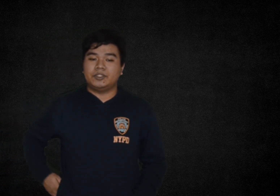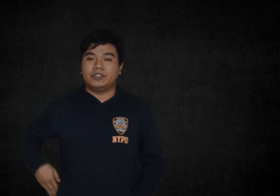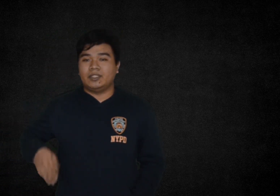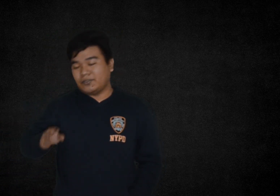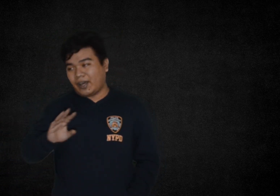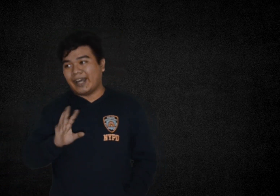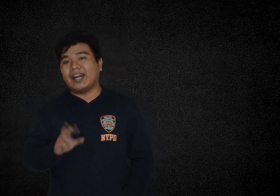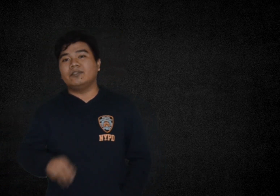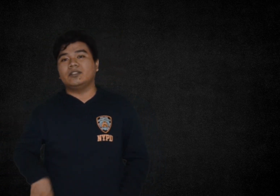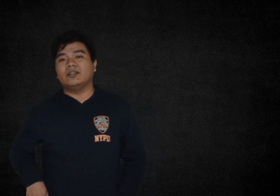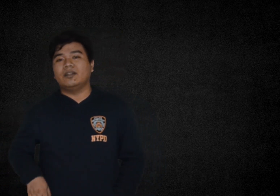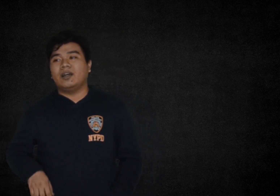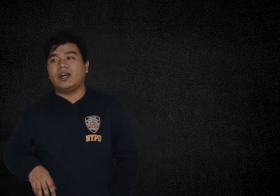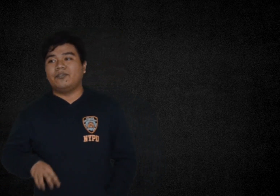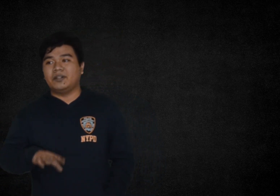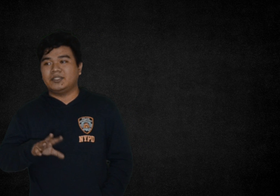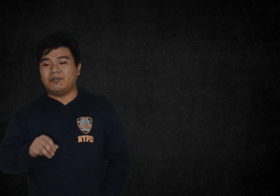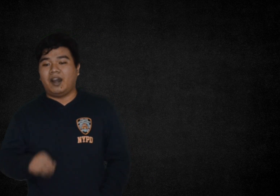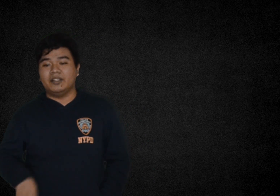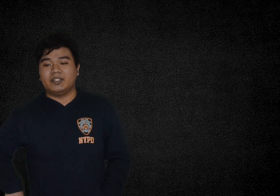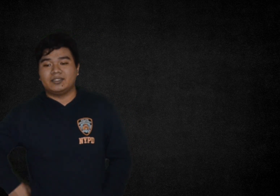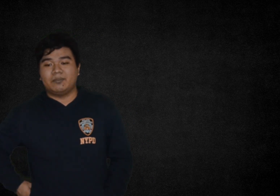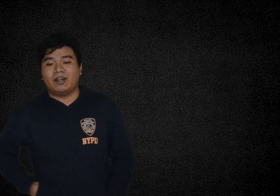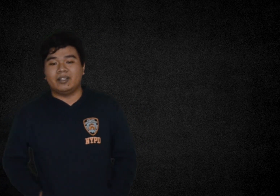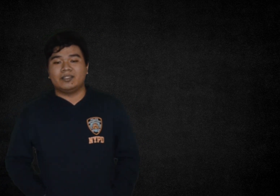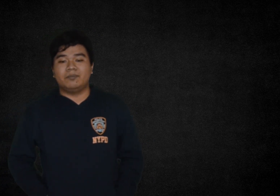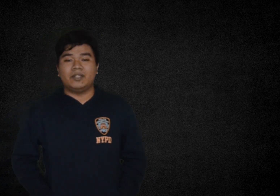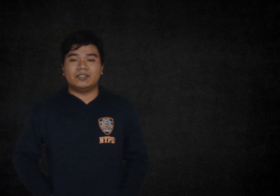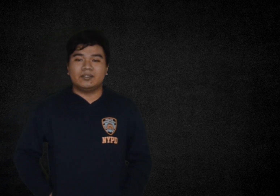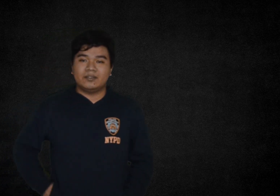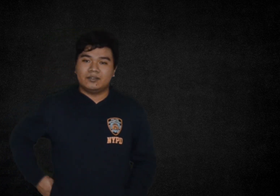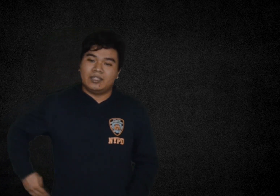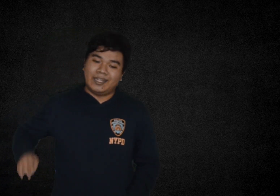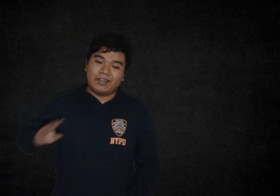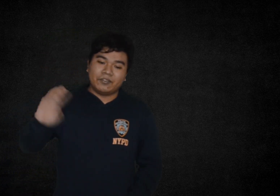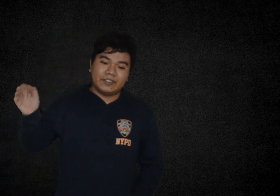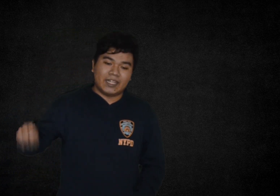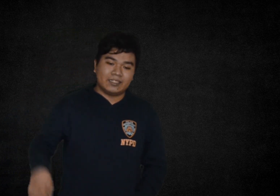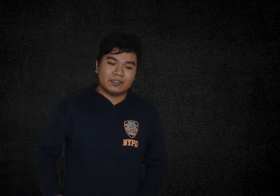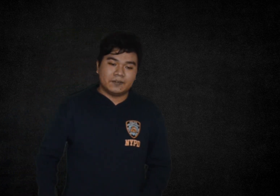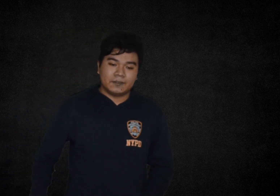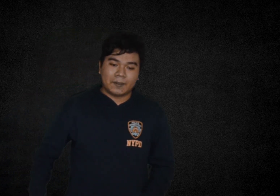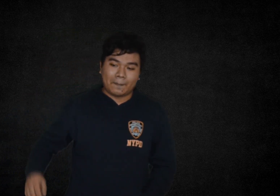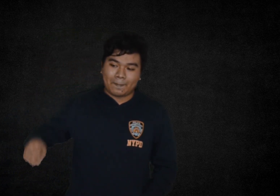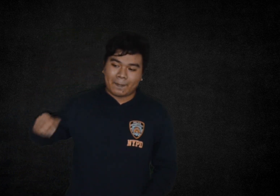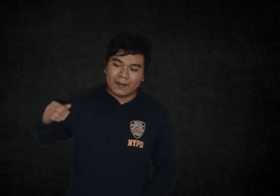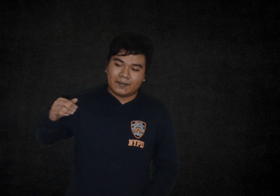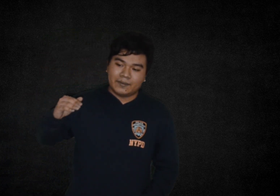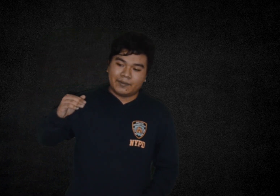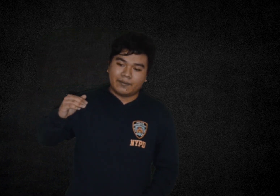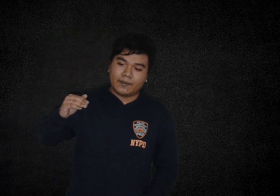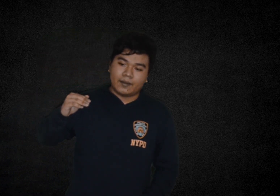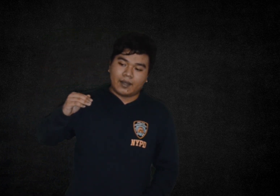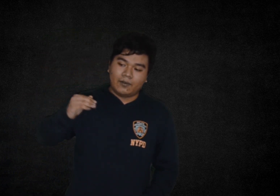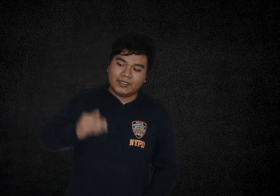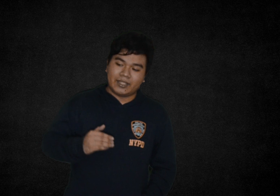description if I found some articles about it. But enough with that. I want to end